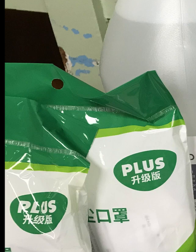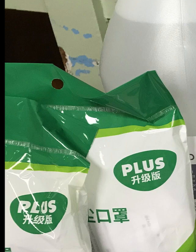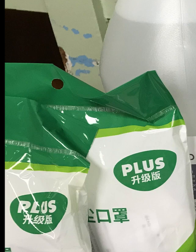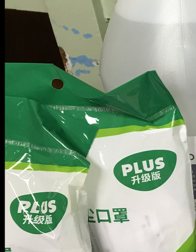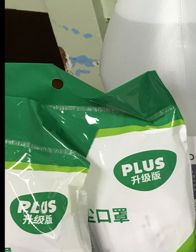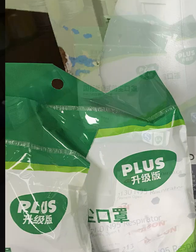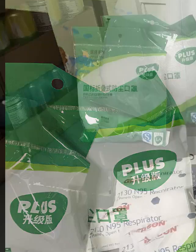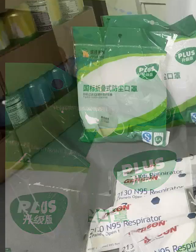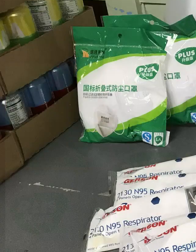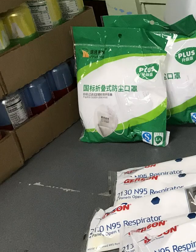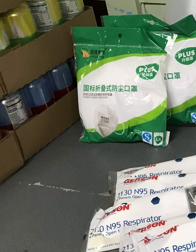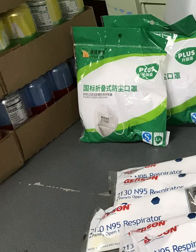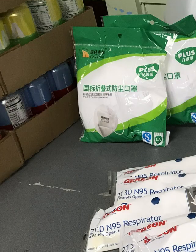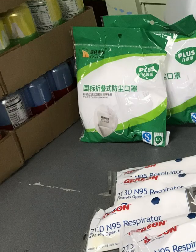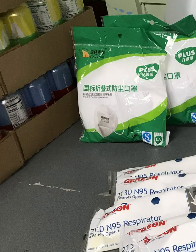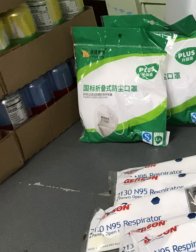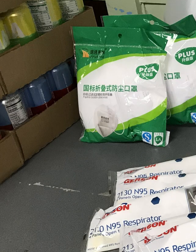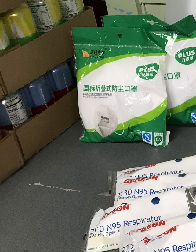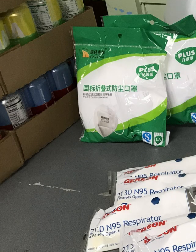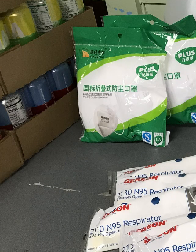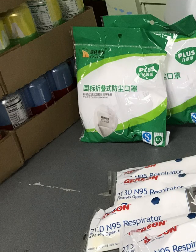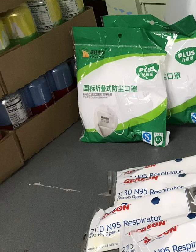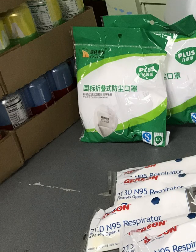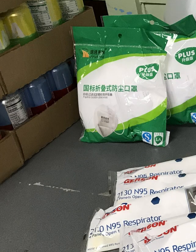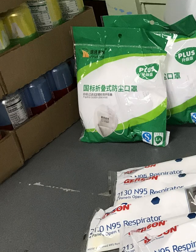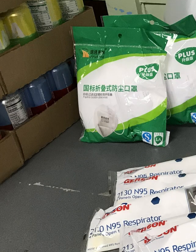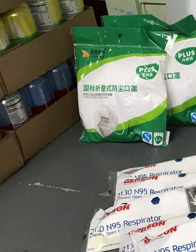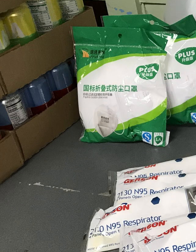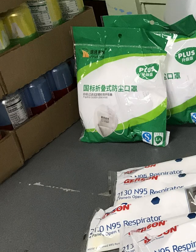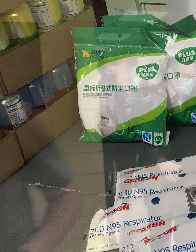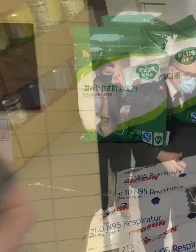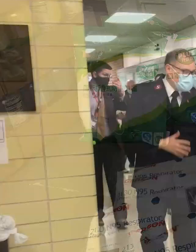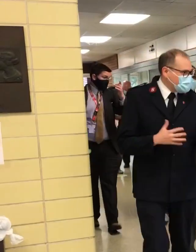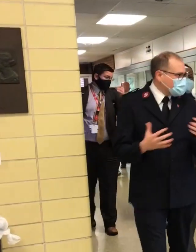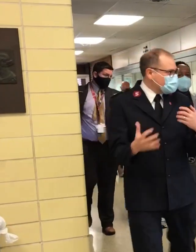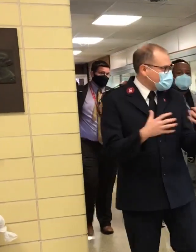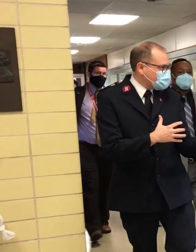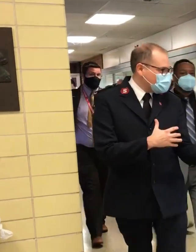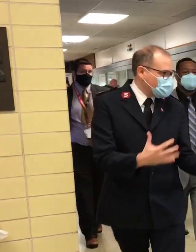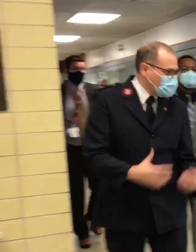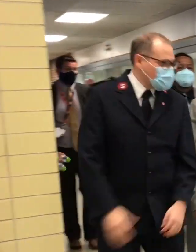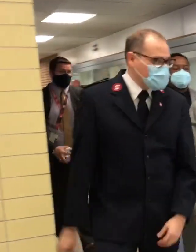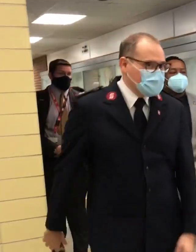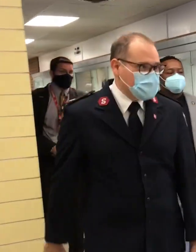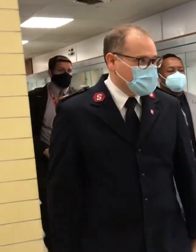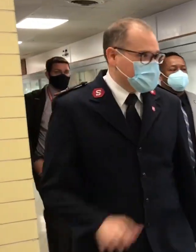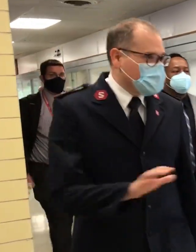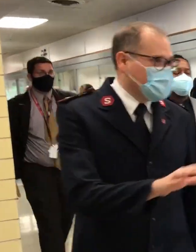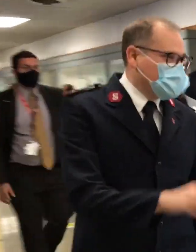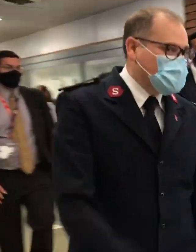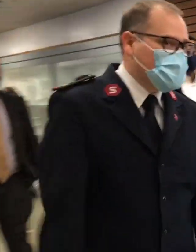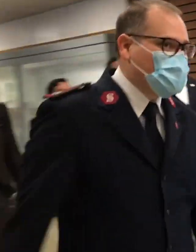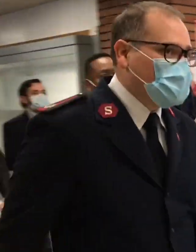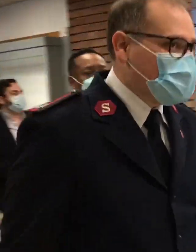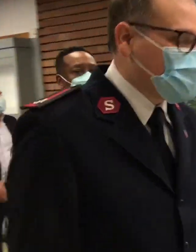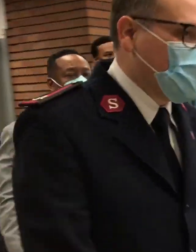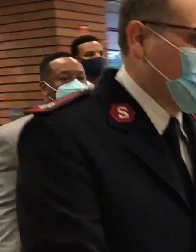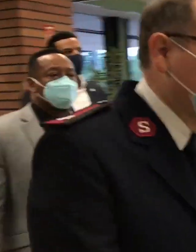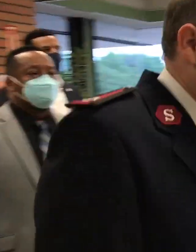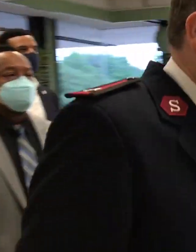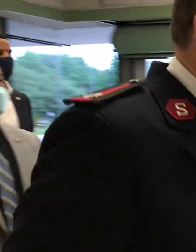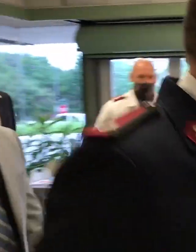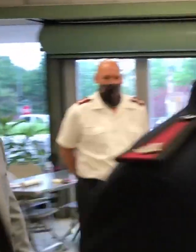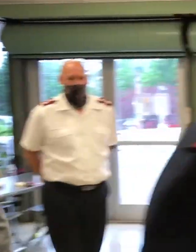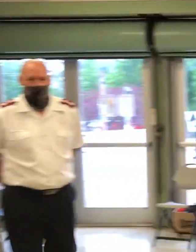hand sanitizer, and 15,000 antiseptic wipes. Furthermore, in just 2 days, we